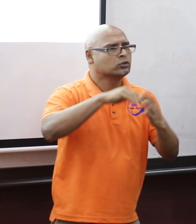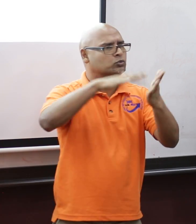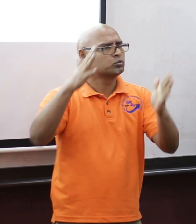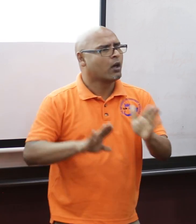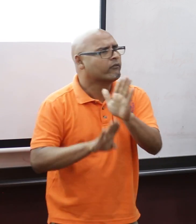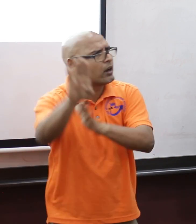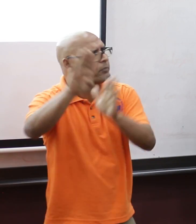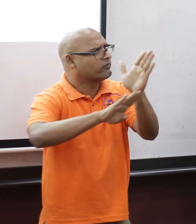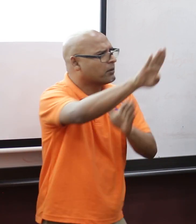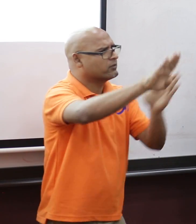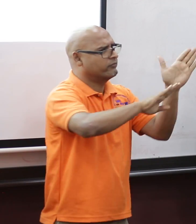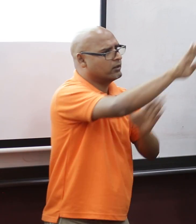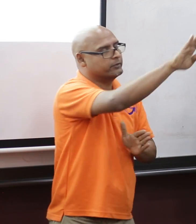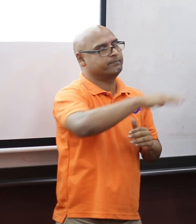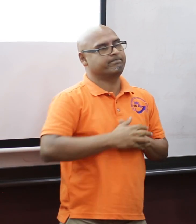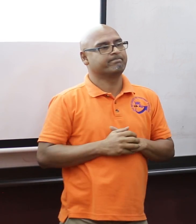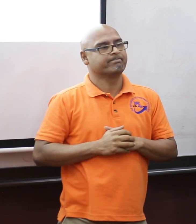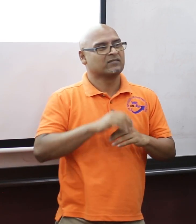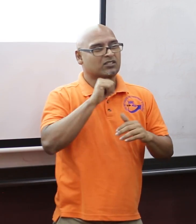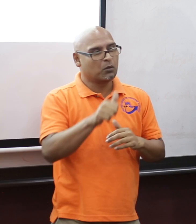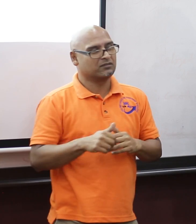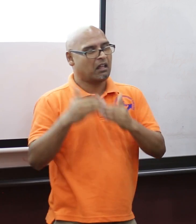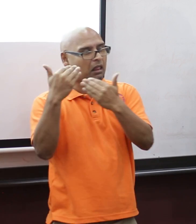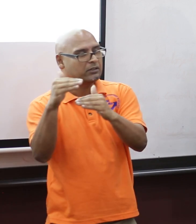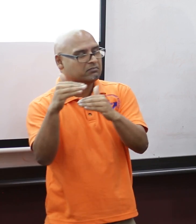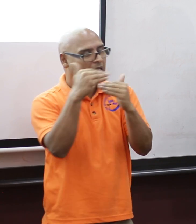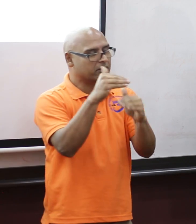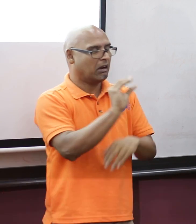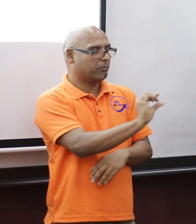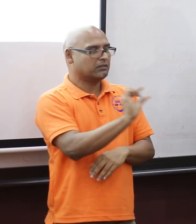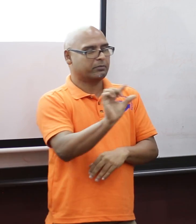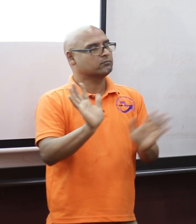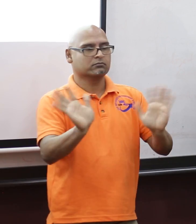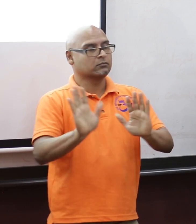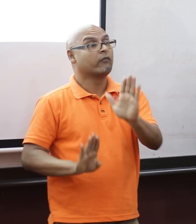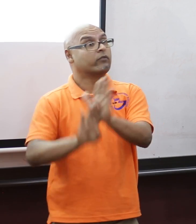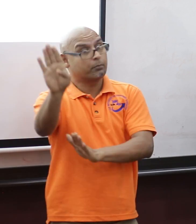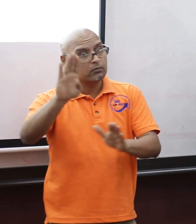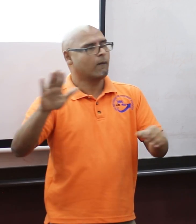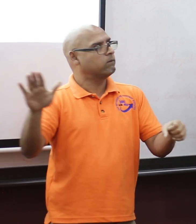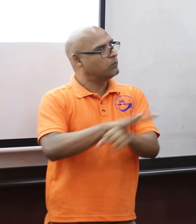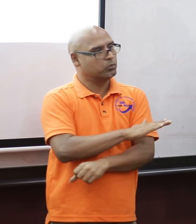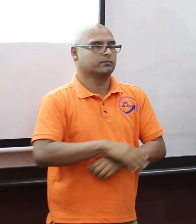It involves teaching strategies that reach diverse learners as individual learners.